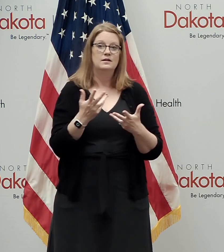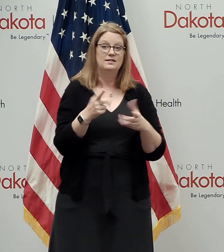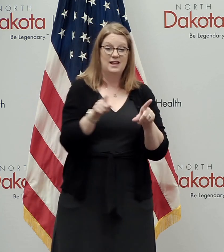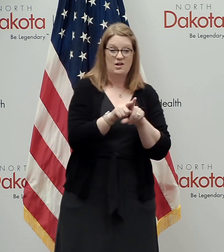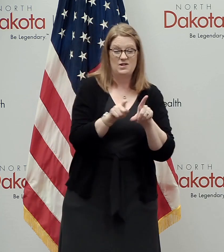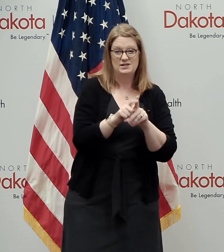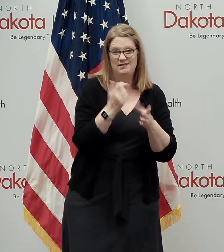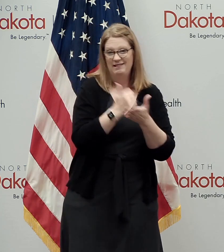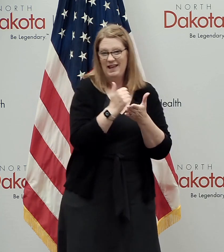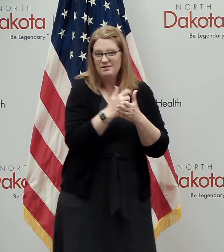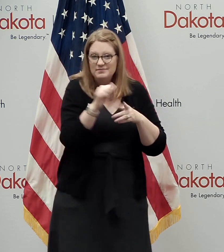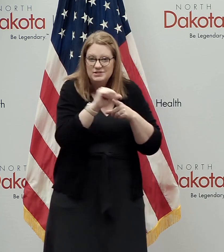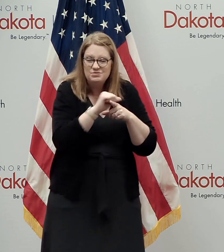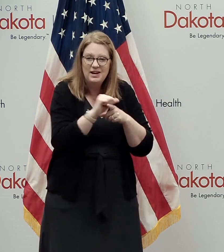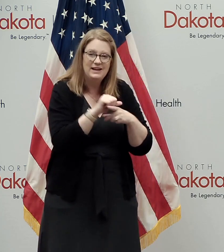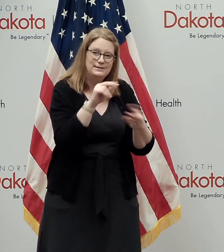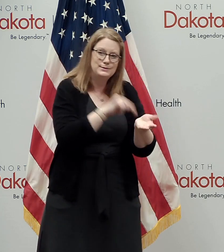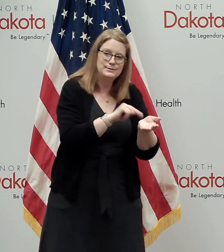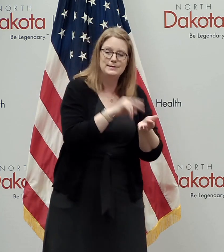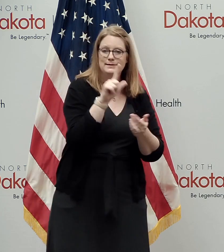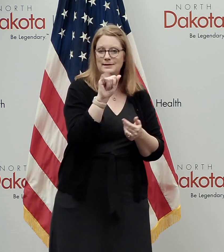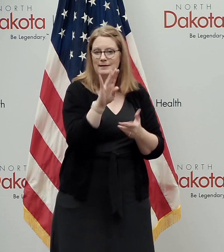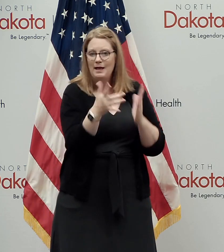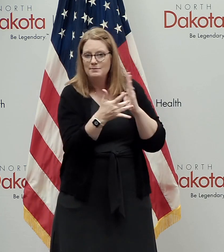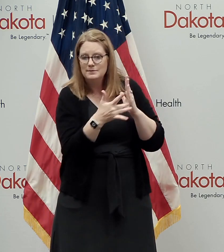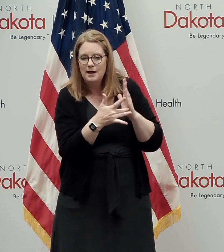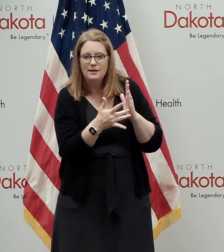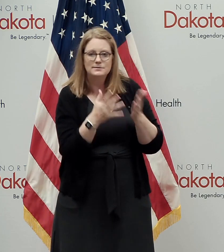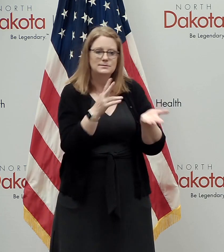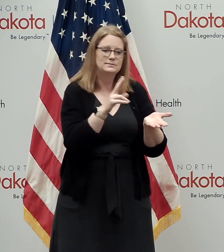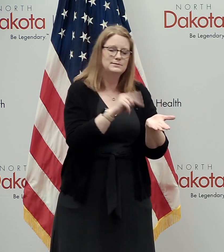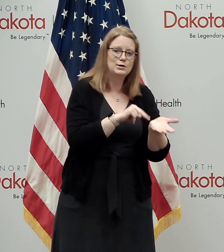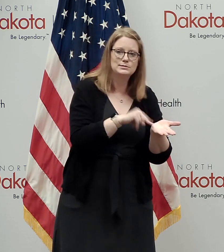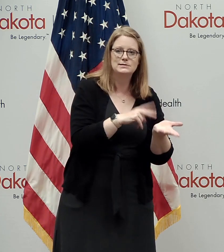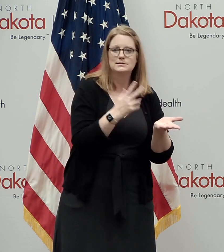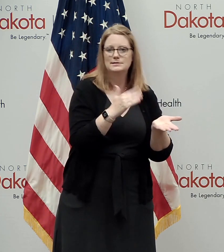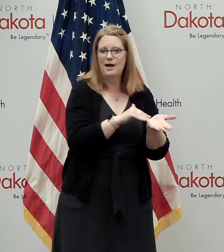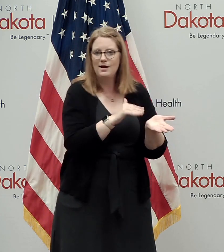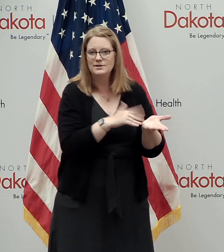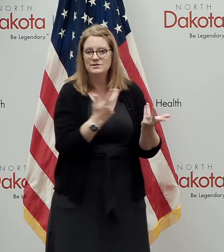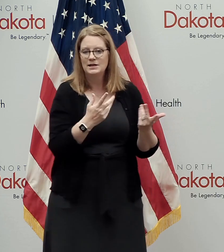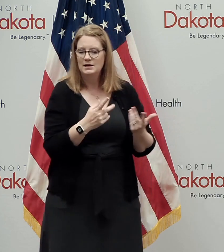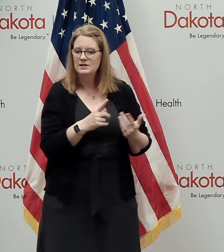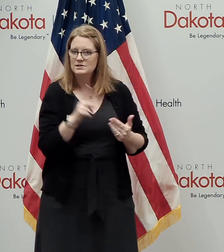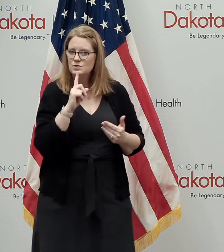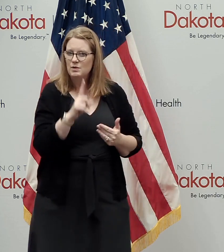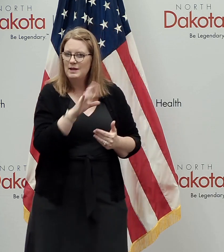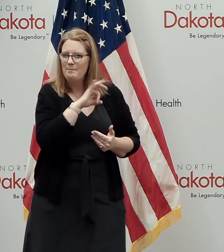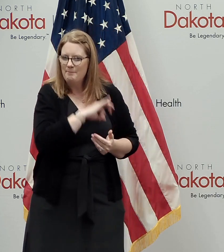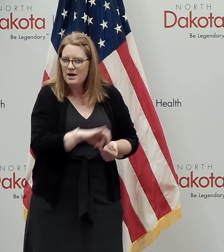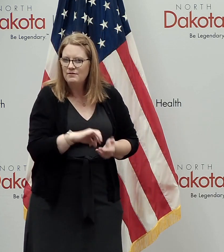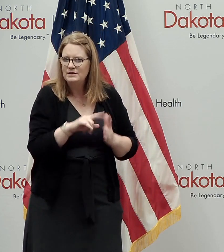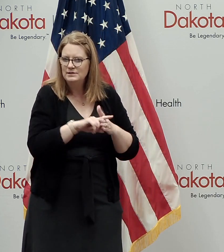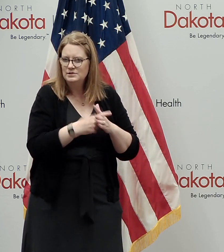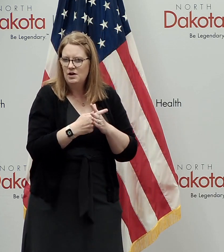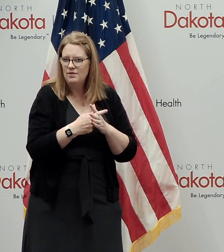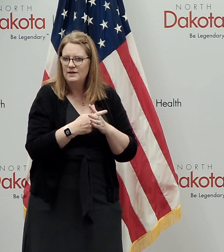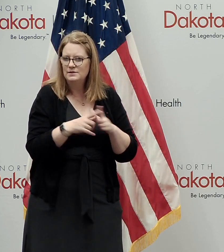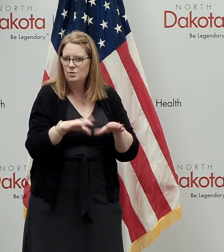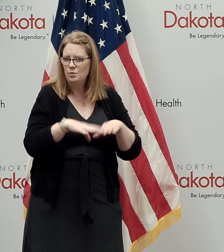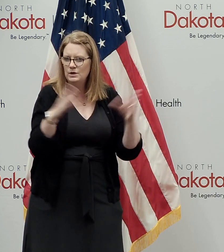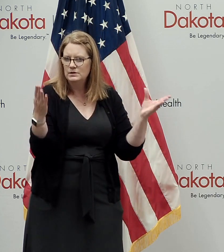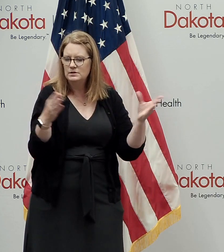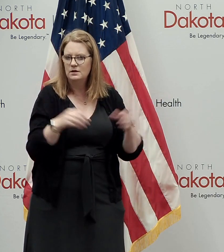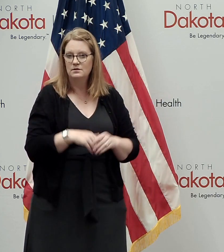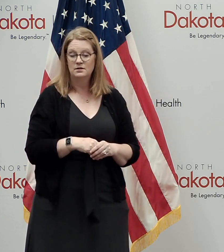doctors. So there's reasons for us to do this calculated smart restart. But to do so, we've got to